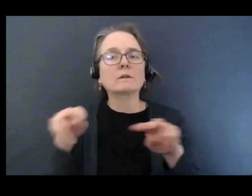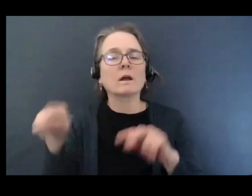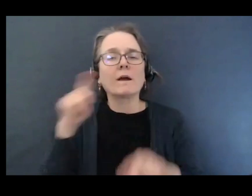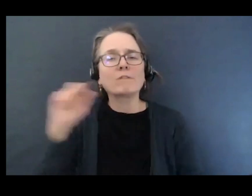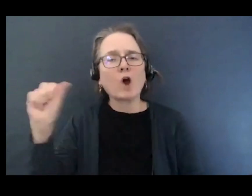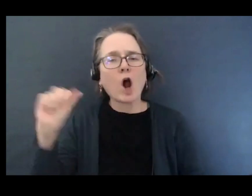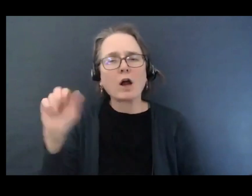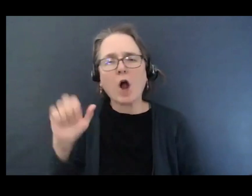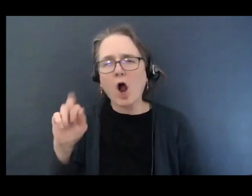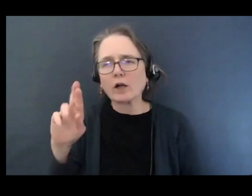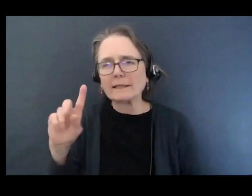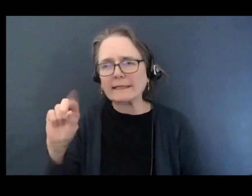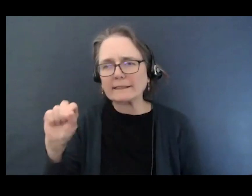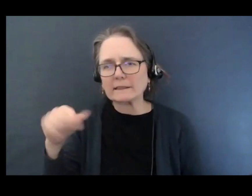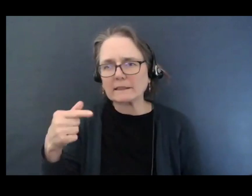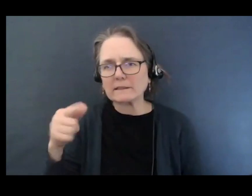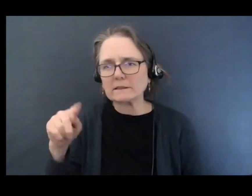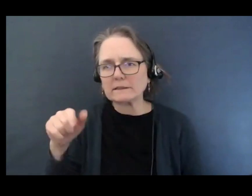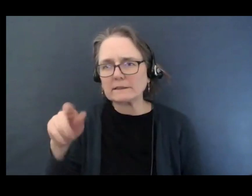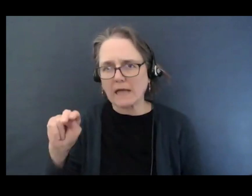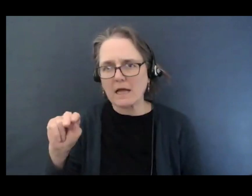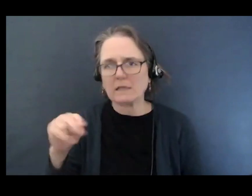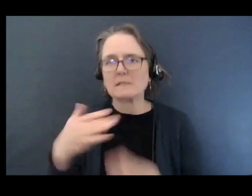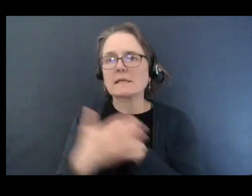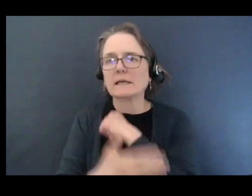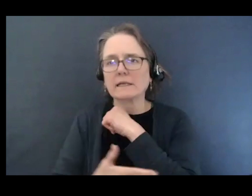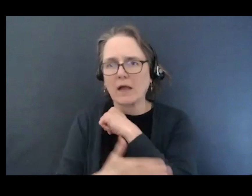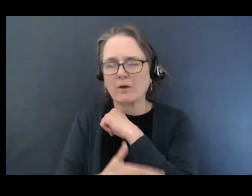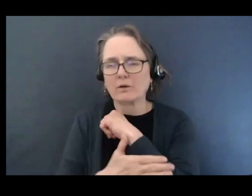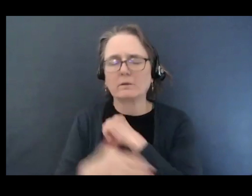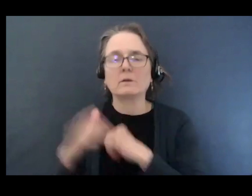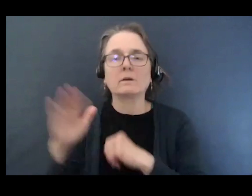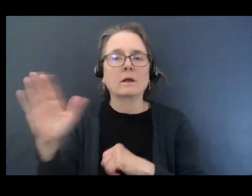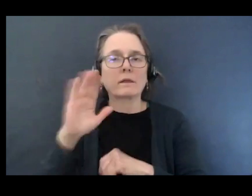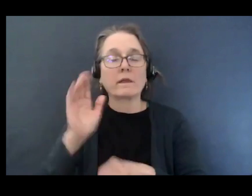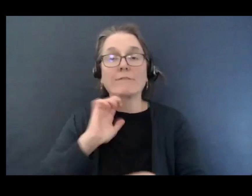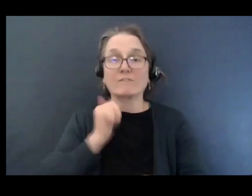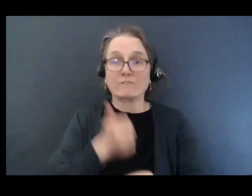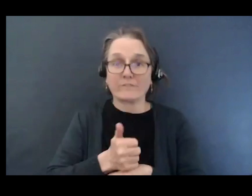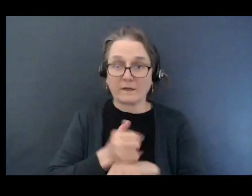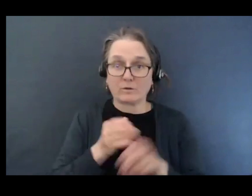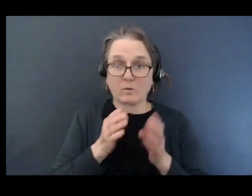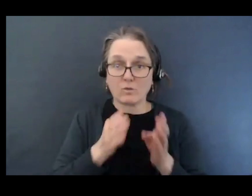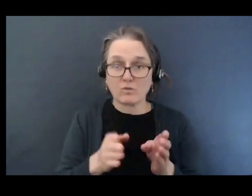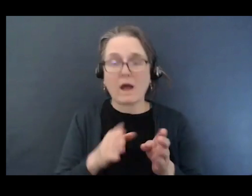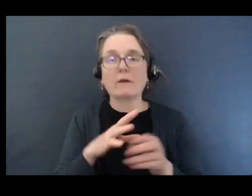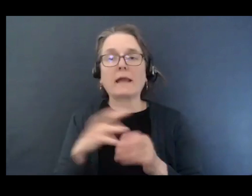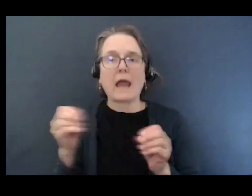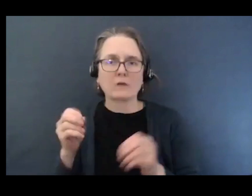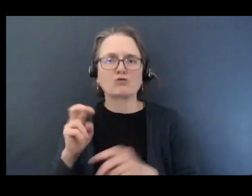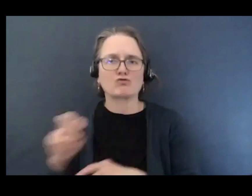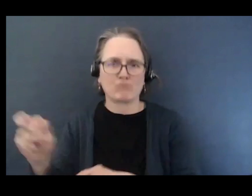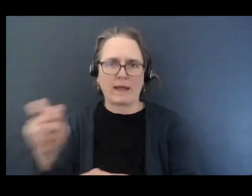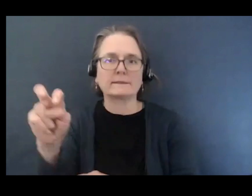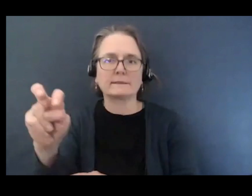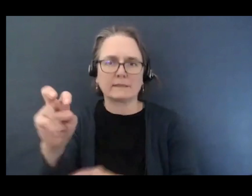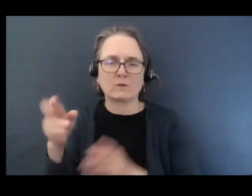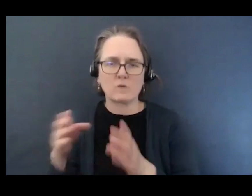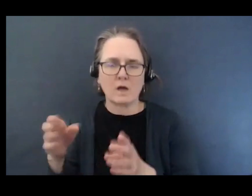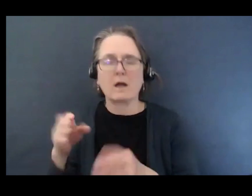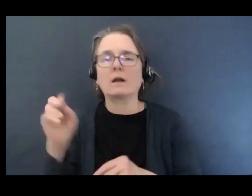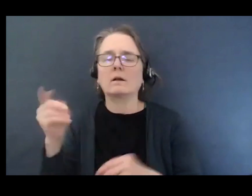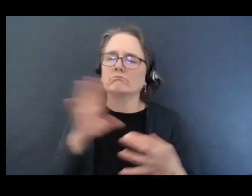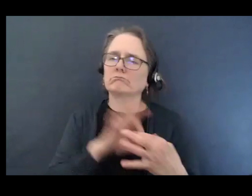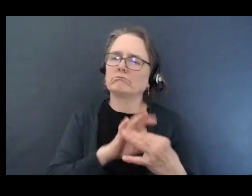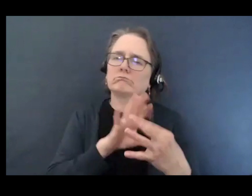for Arlington County's local fixed route and demands response transit. He has prior fixed route experience with RT